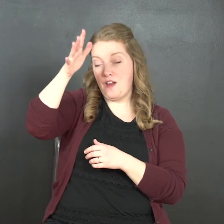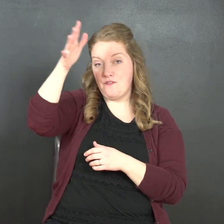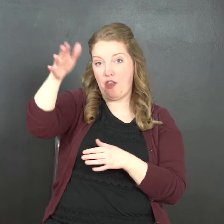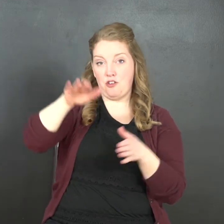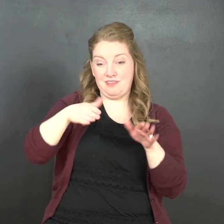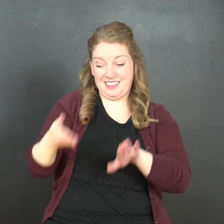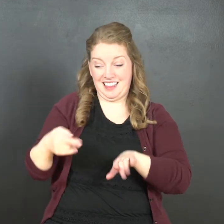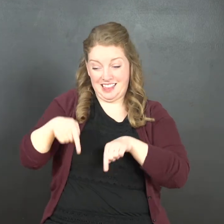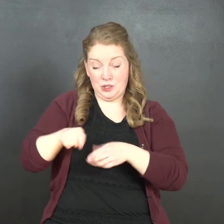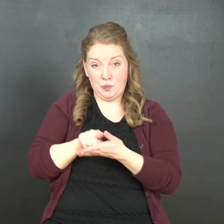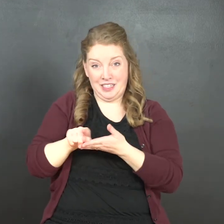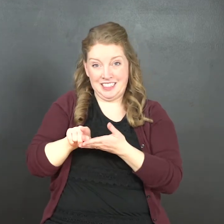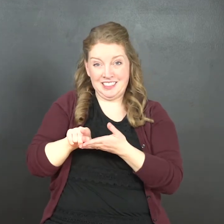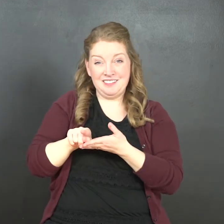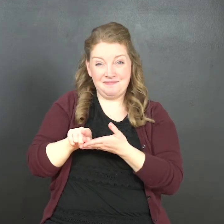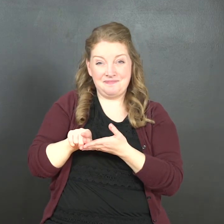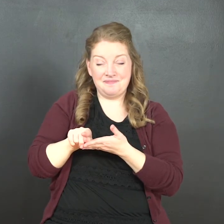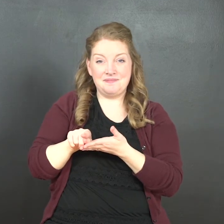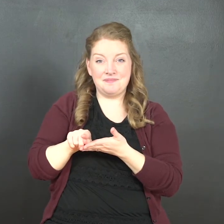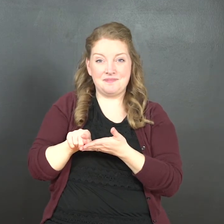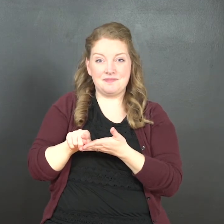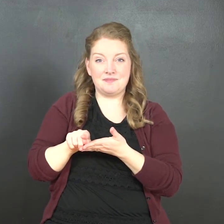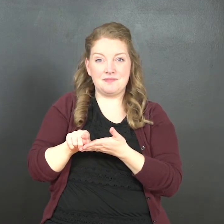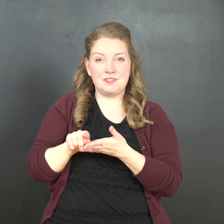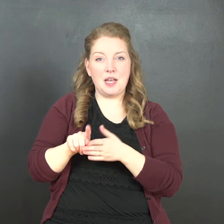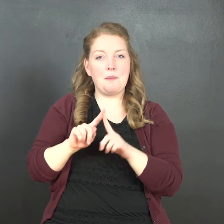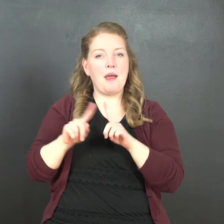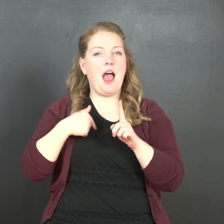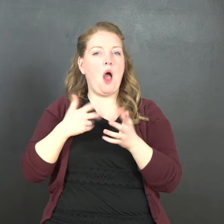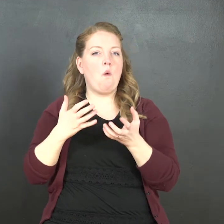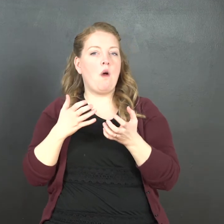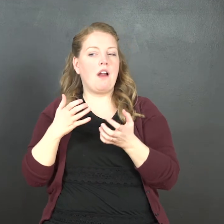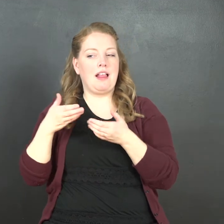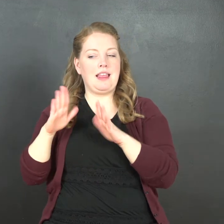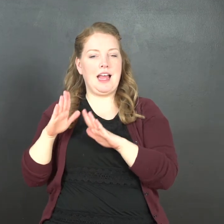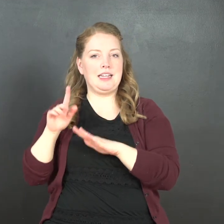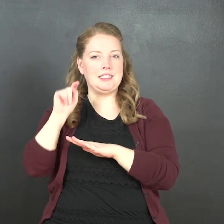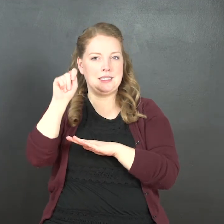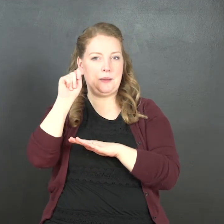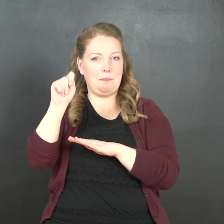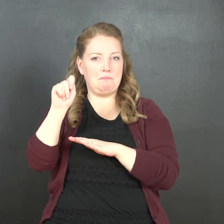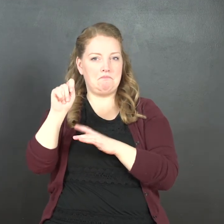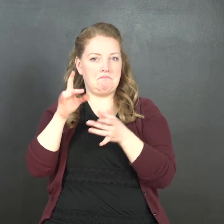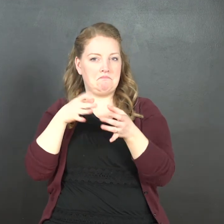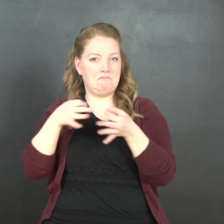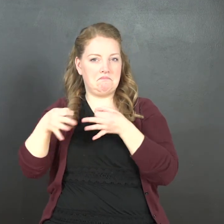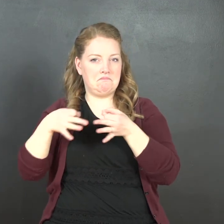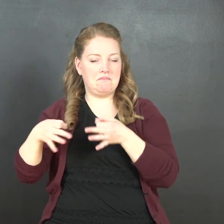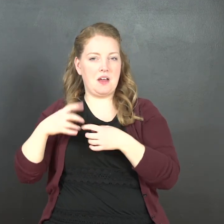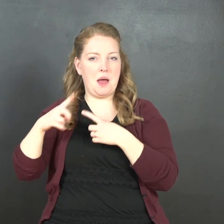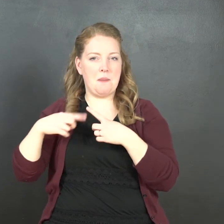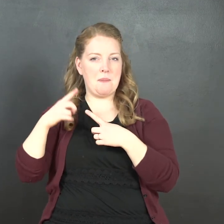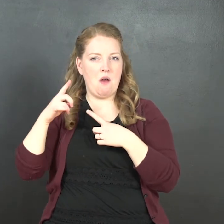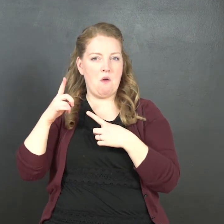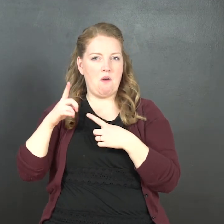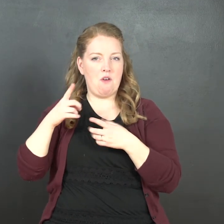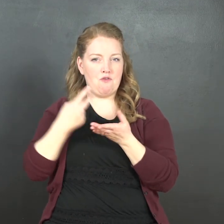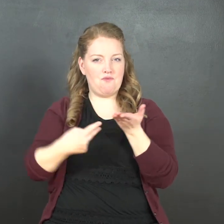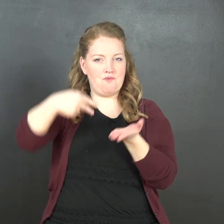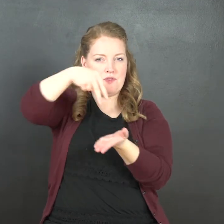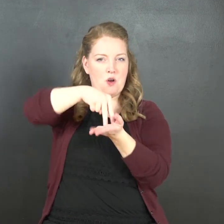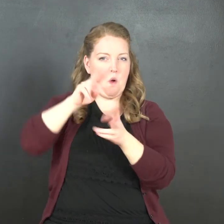you to hear for just a moment from him about the hope that the resurrection offers to us in times just like this.